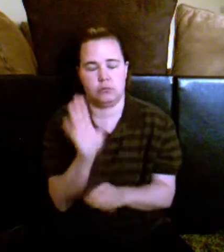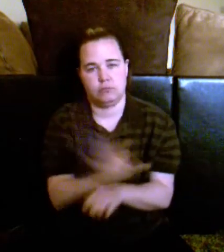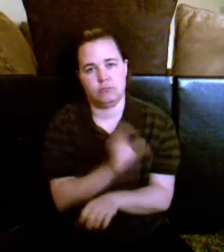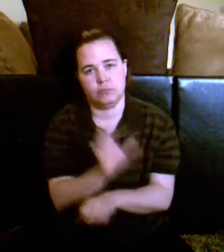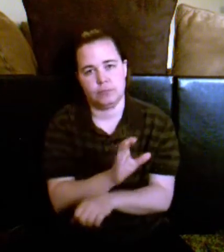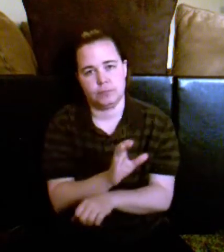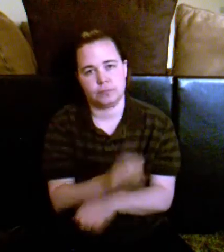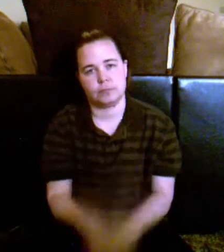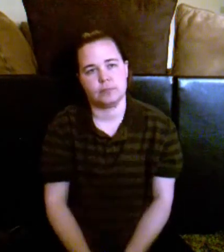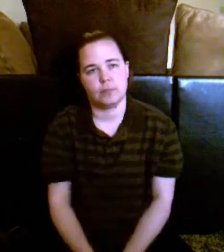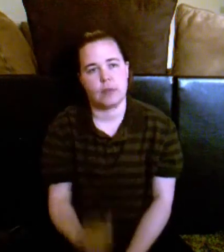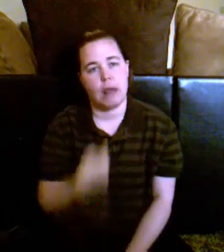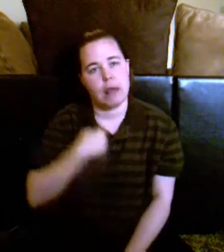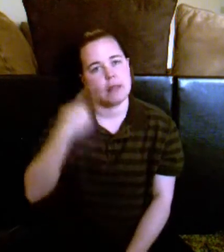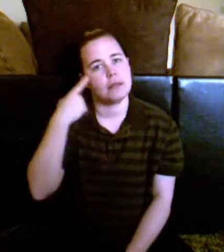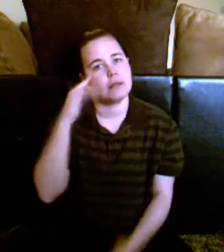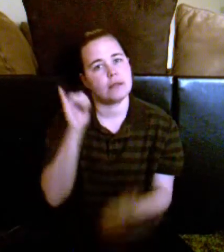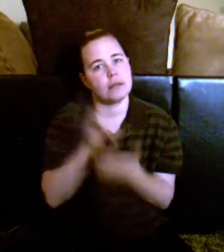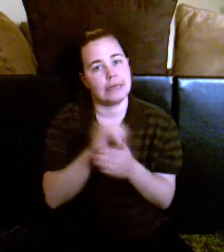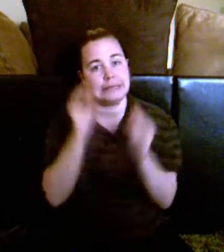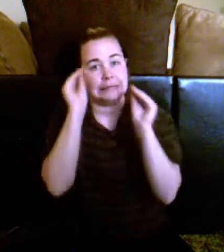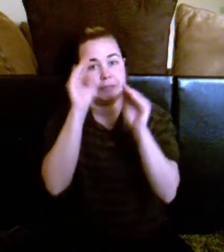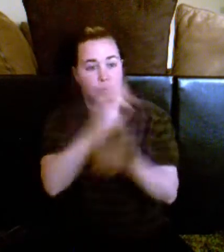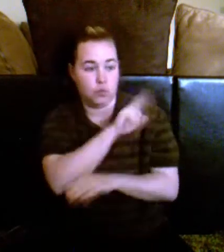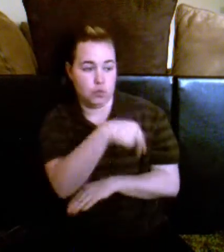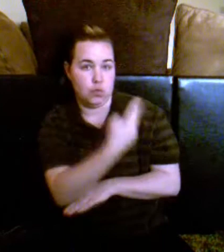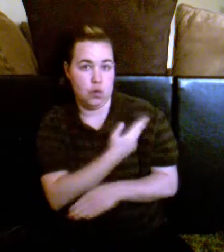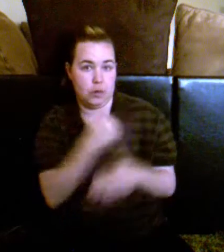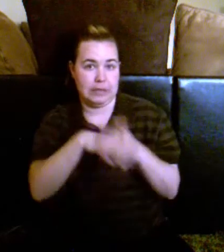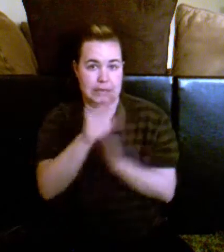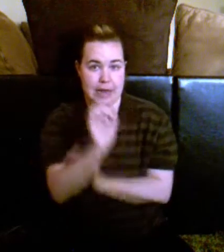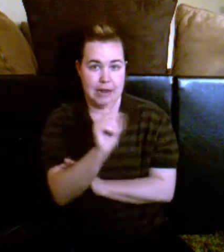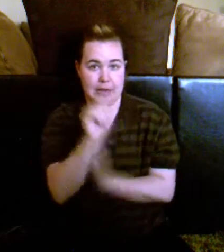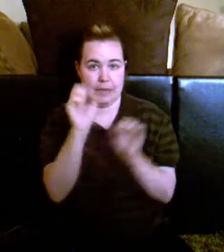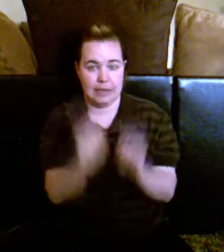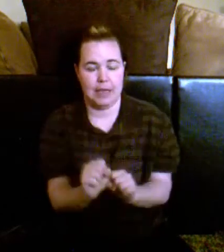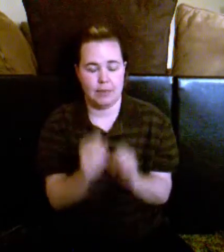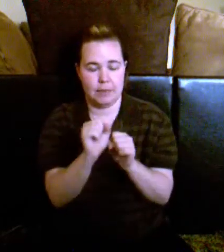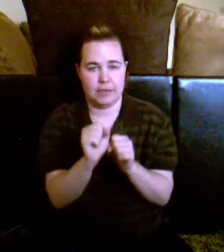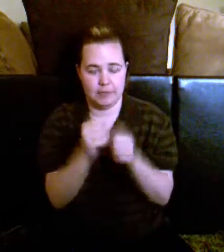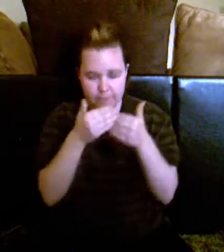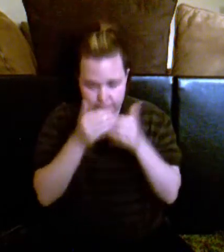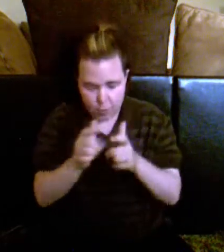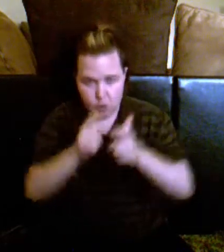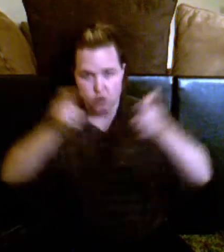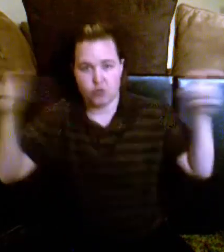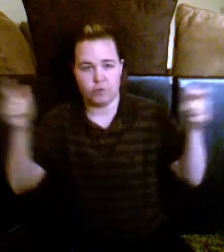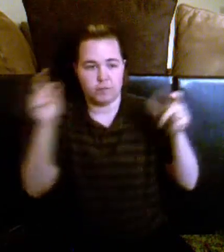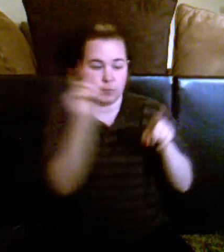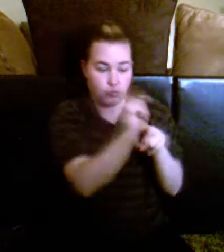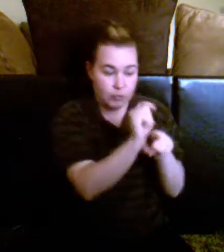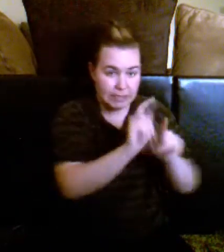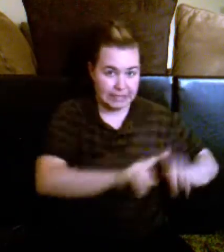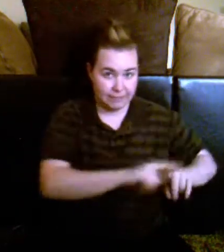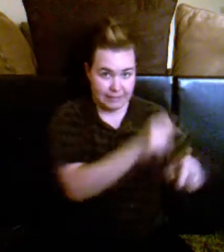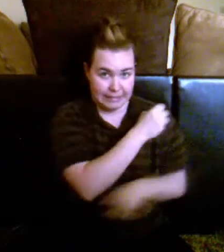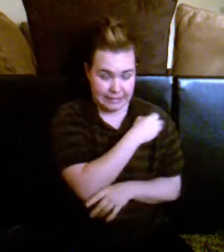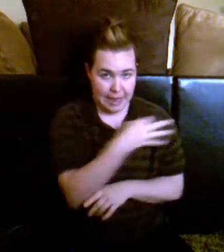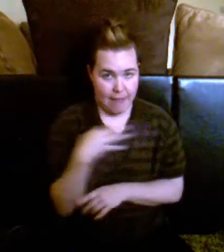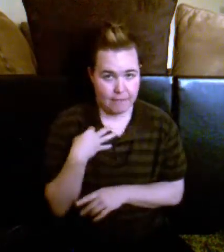I think that a teacher's role in assistive technology can be unlimited. It can be from training different staff, to the upkeep of